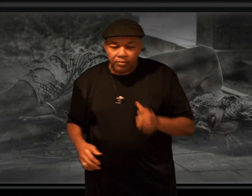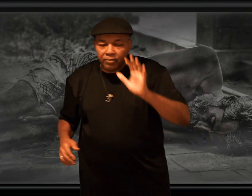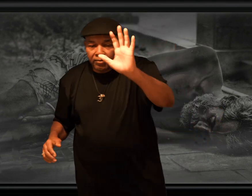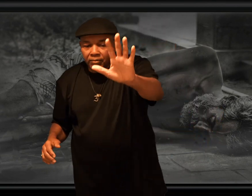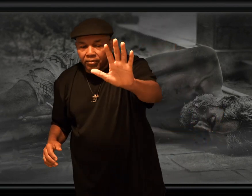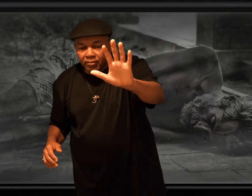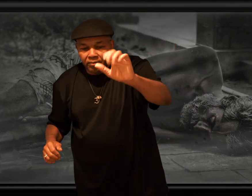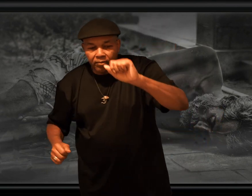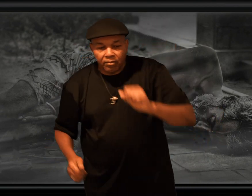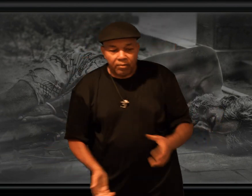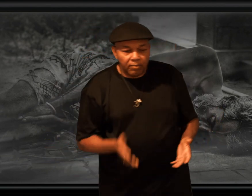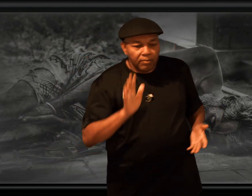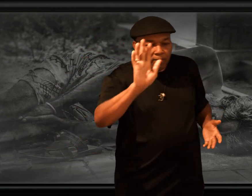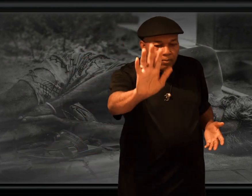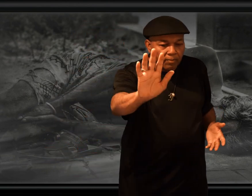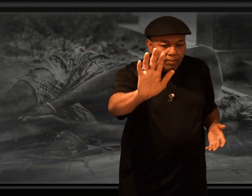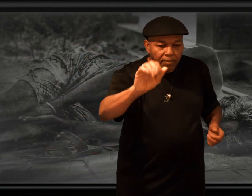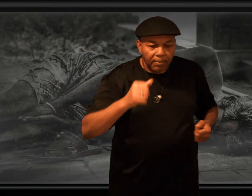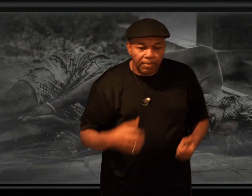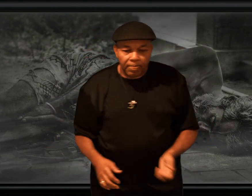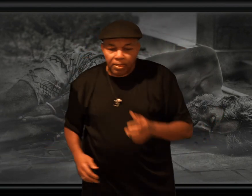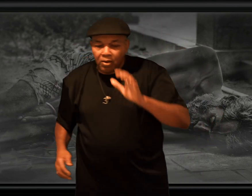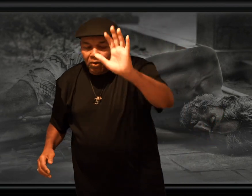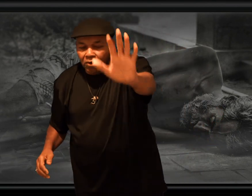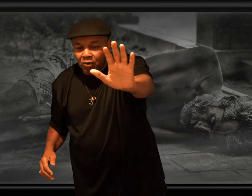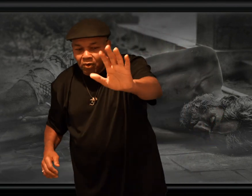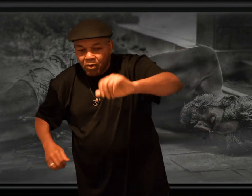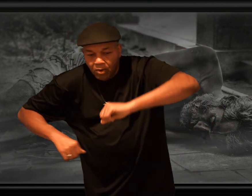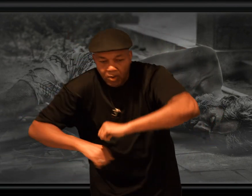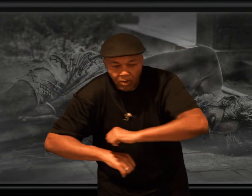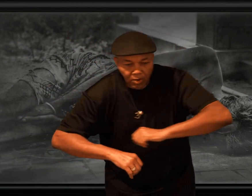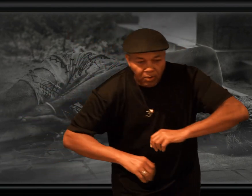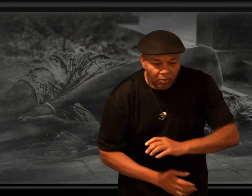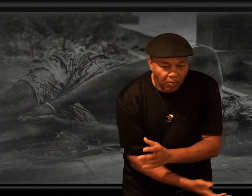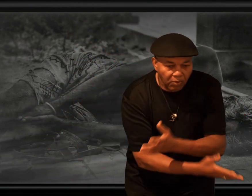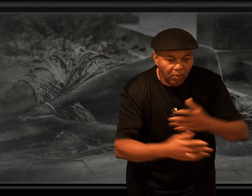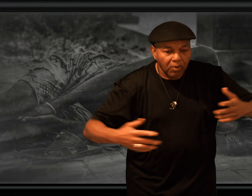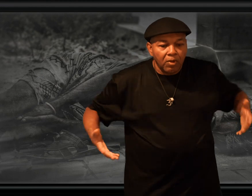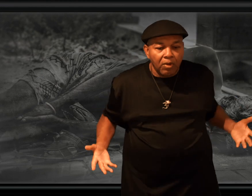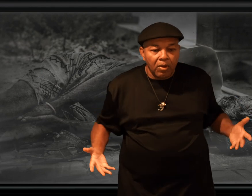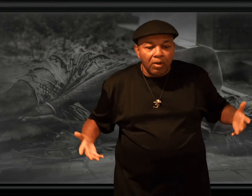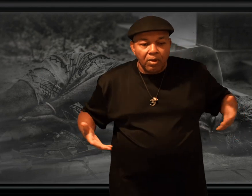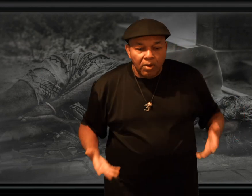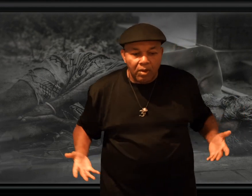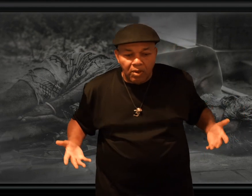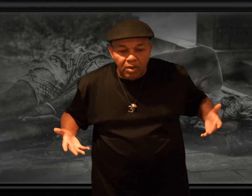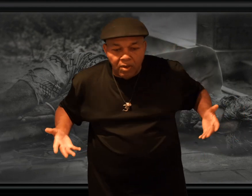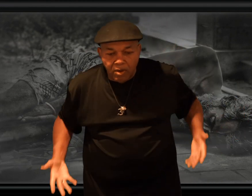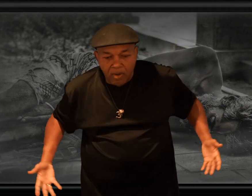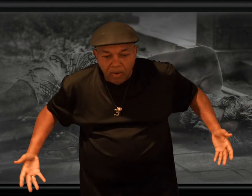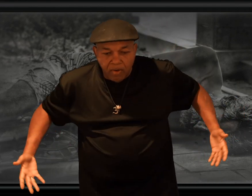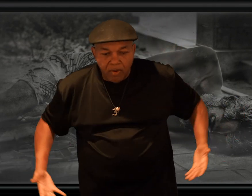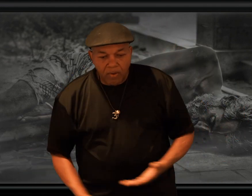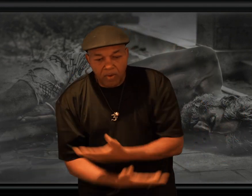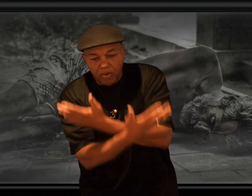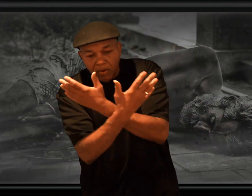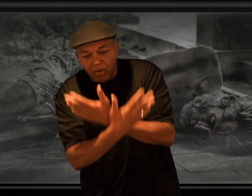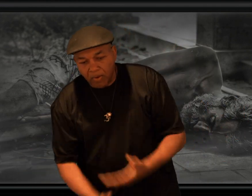clearly stealing our nights. Feeling it tight between the shoulders with a chill in the spine. Pinching myself, waking up, trying to stop the rewind and move forward towards